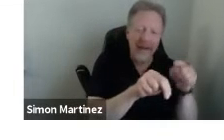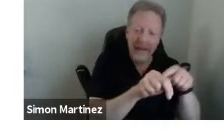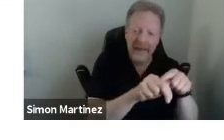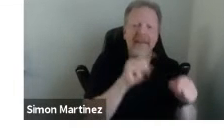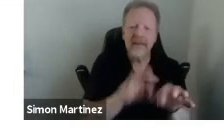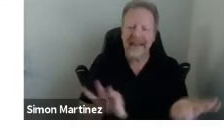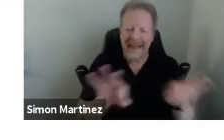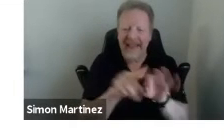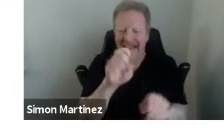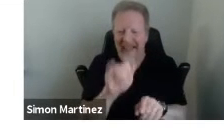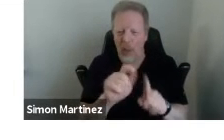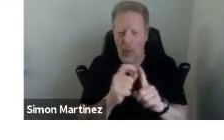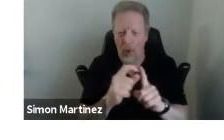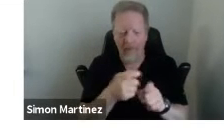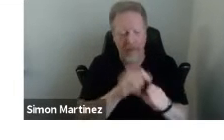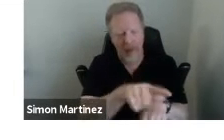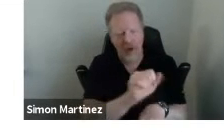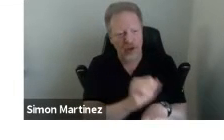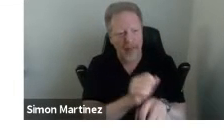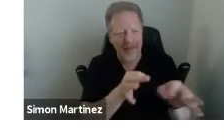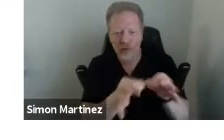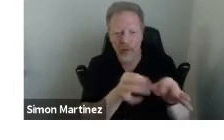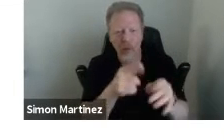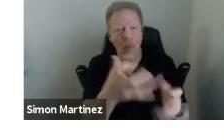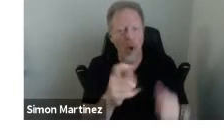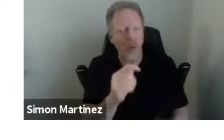key words from the job description. You want to